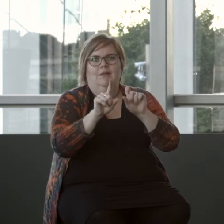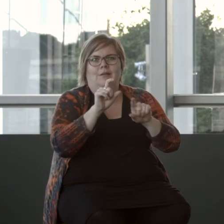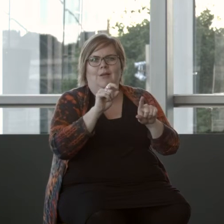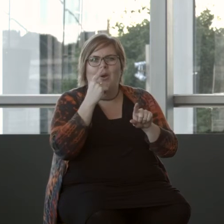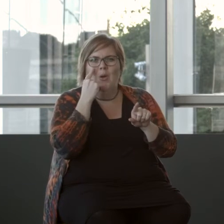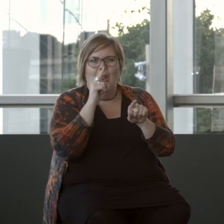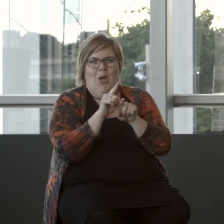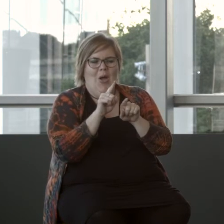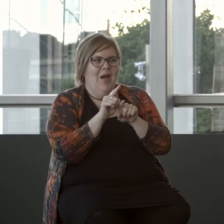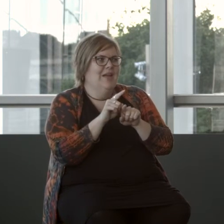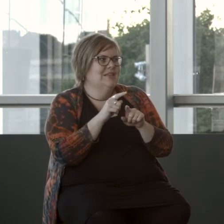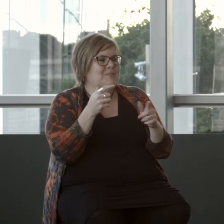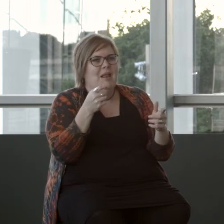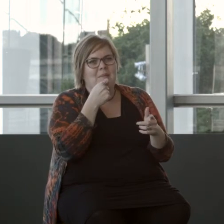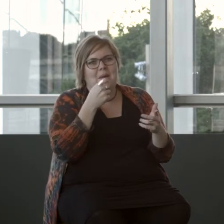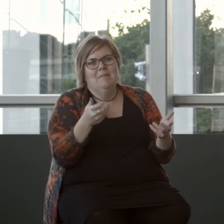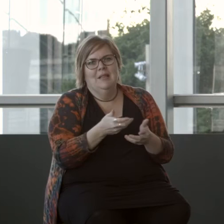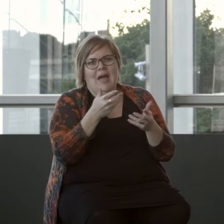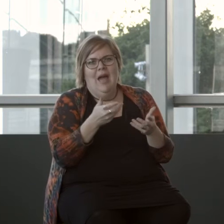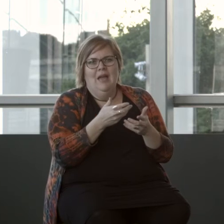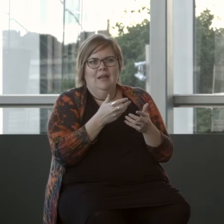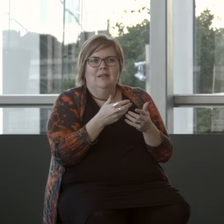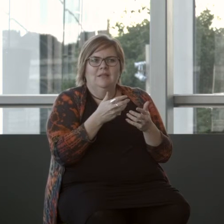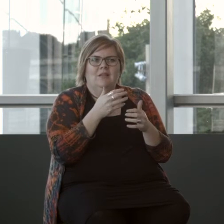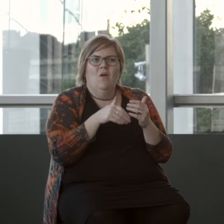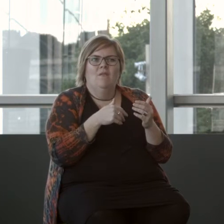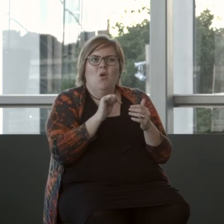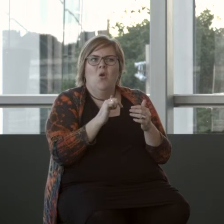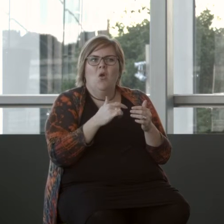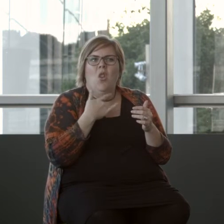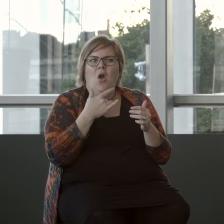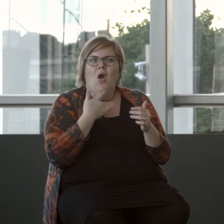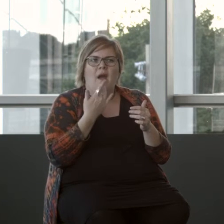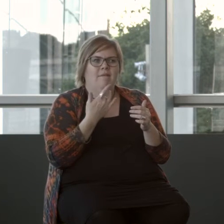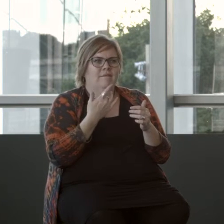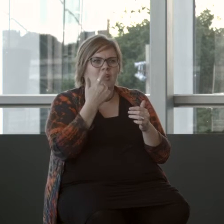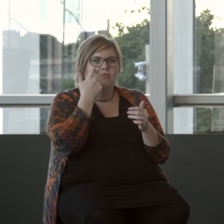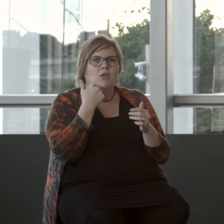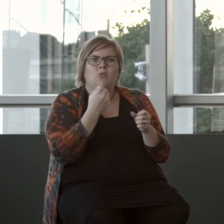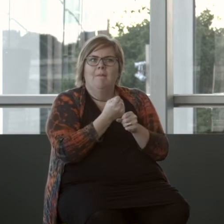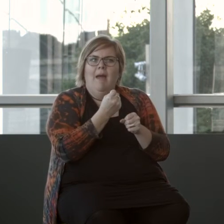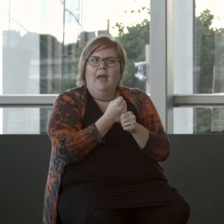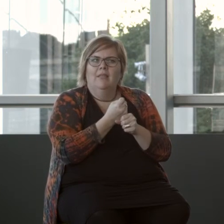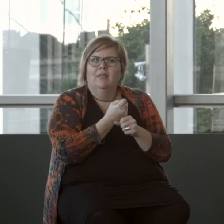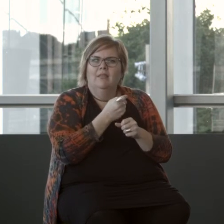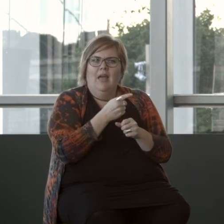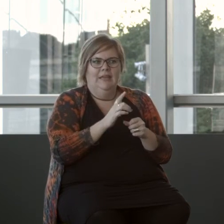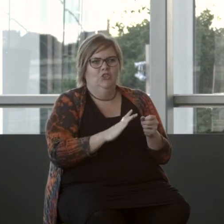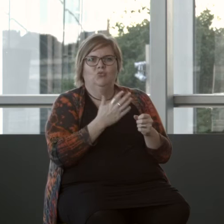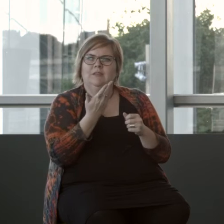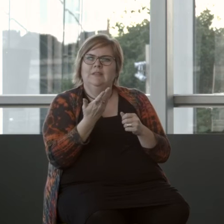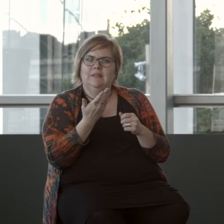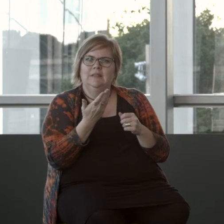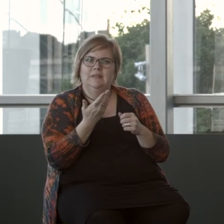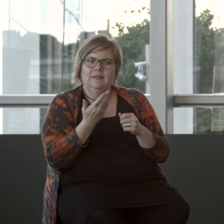and, you know, just had a playful portrait of her everyday life and tried to make that animated and interesting in a way